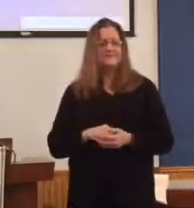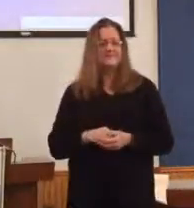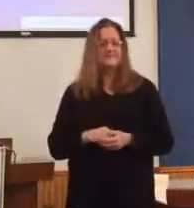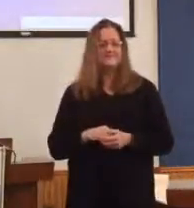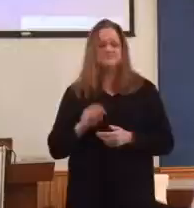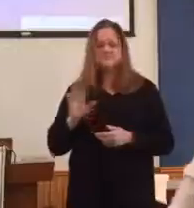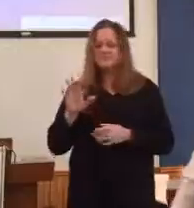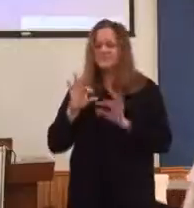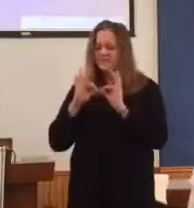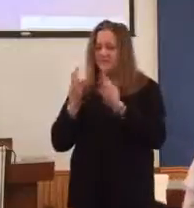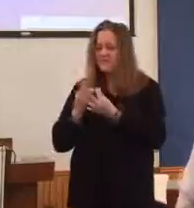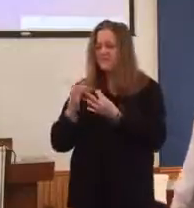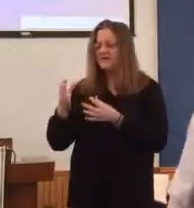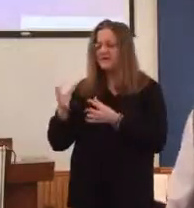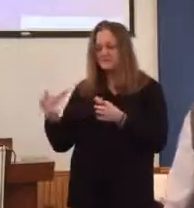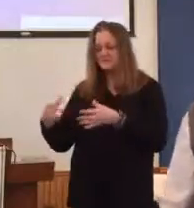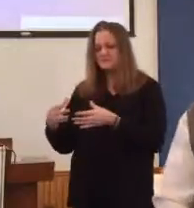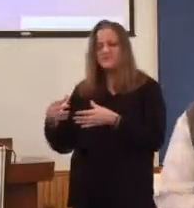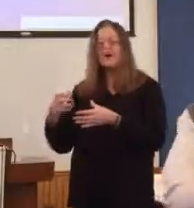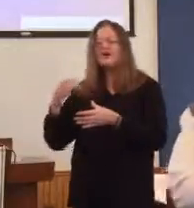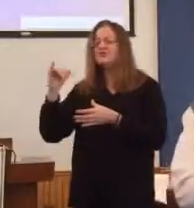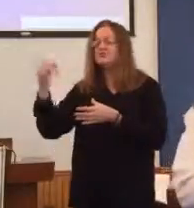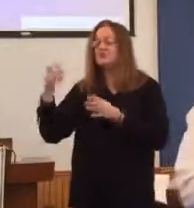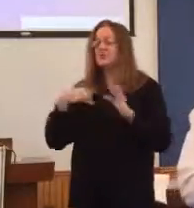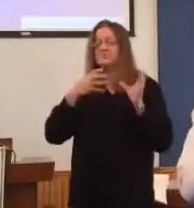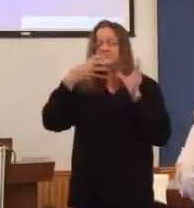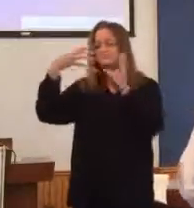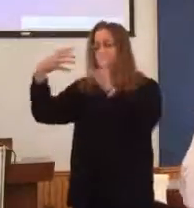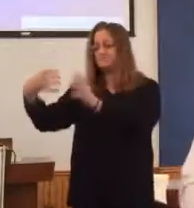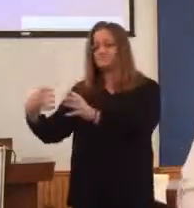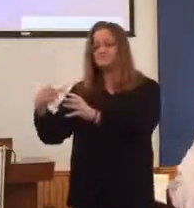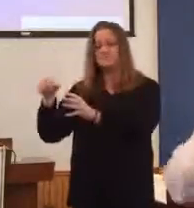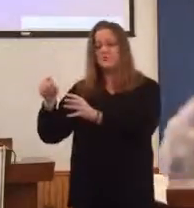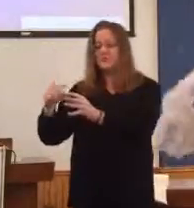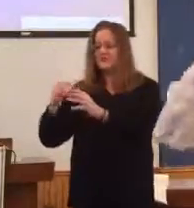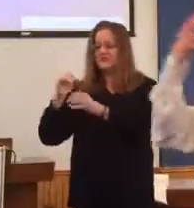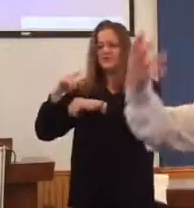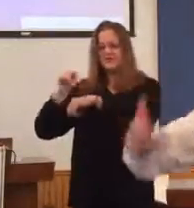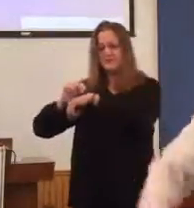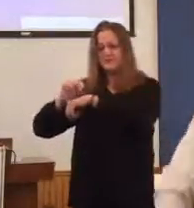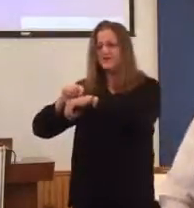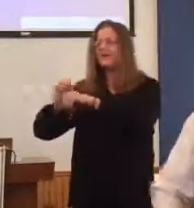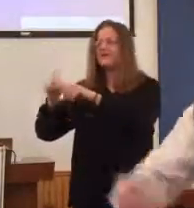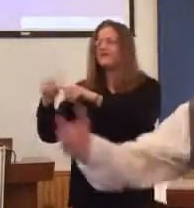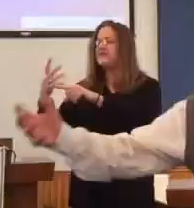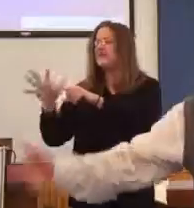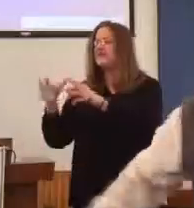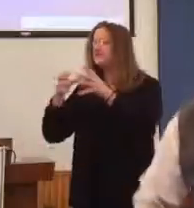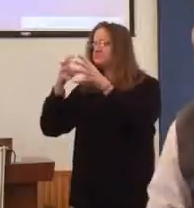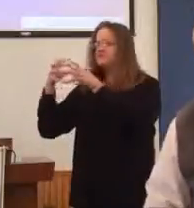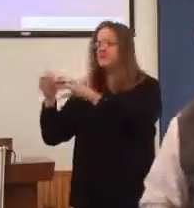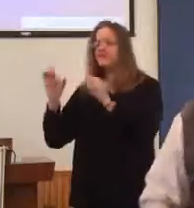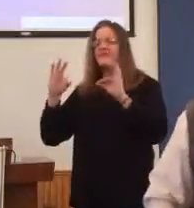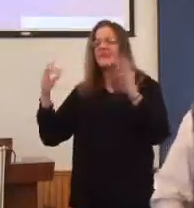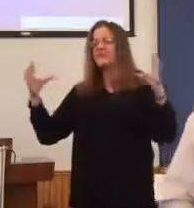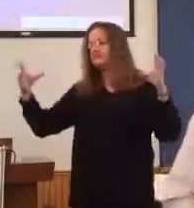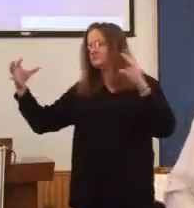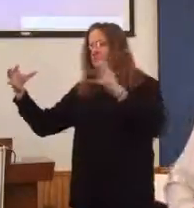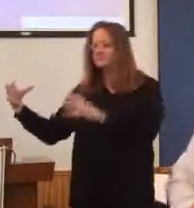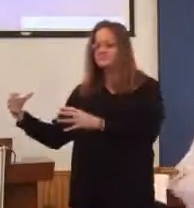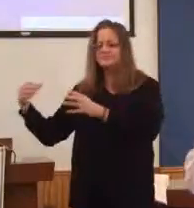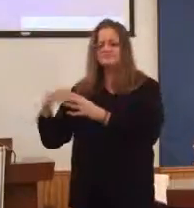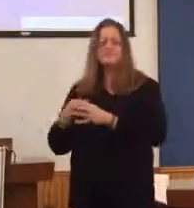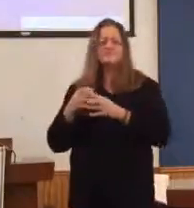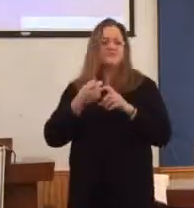His family traveled to Jerusalem, visited the temple, and then headed home with the other families,